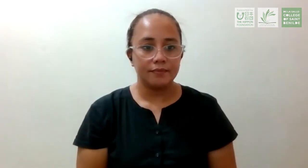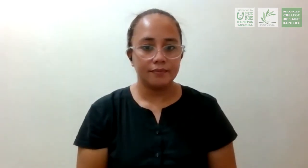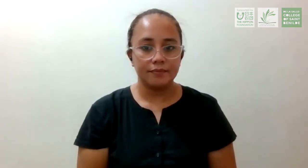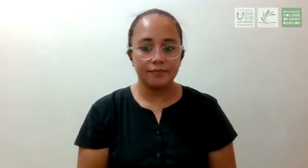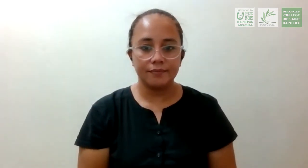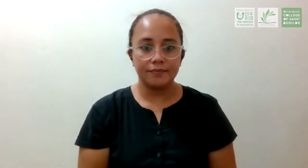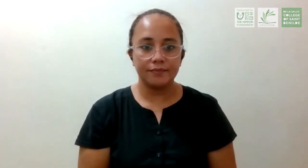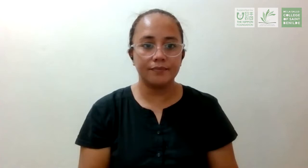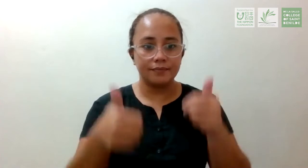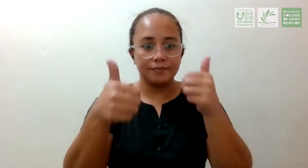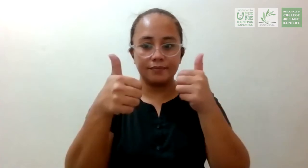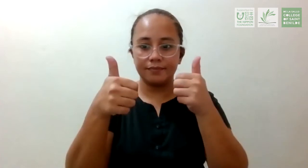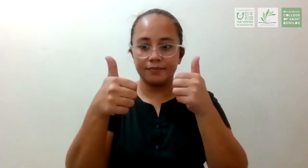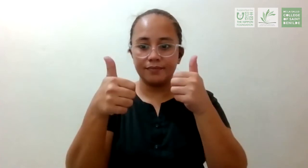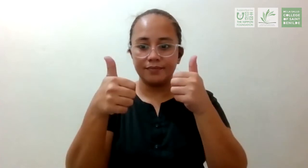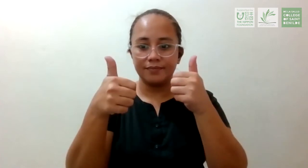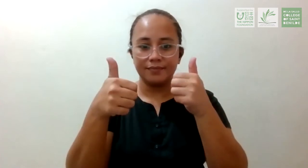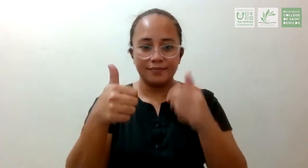Okay, so